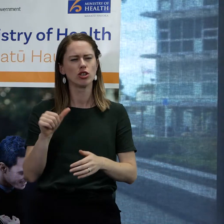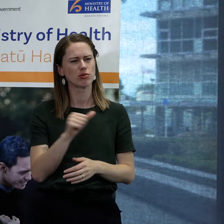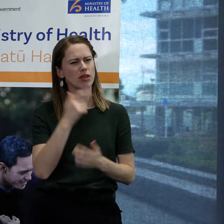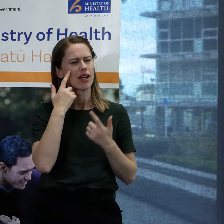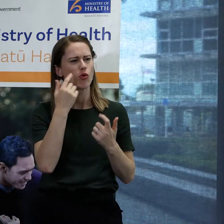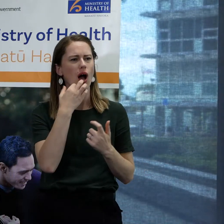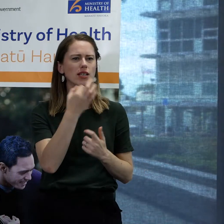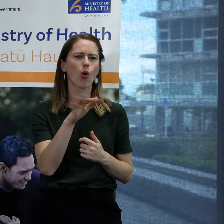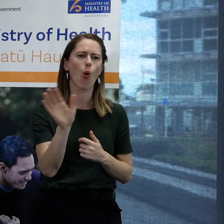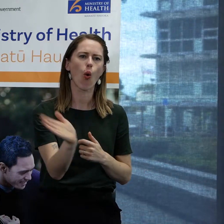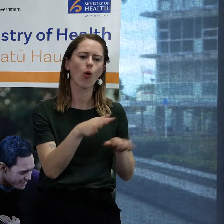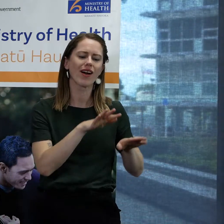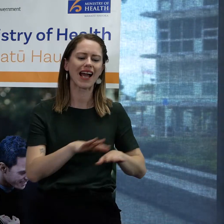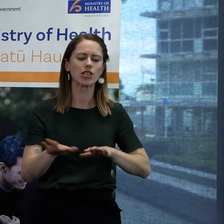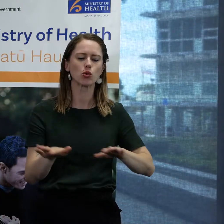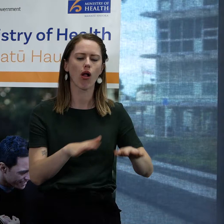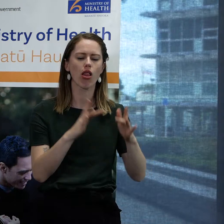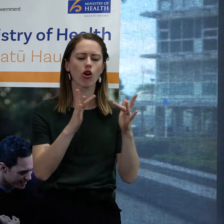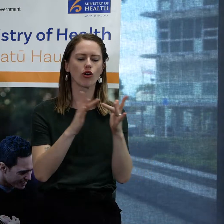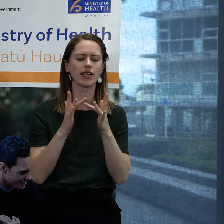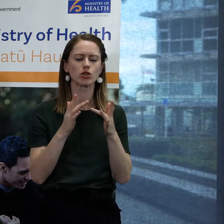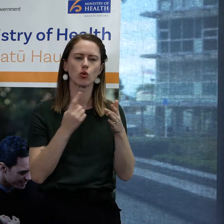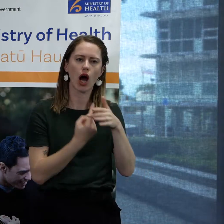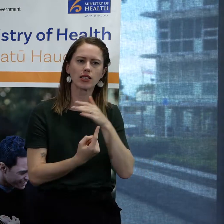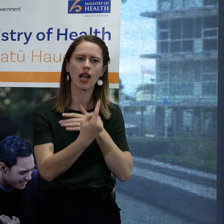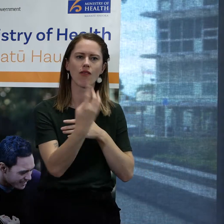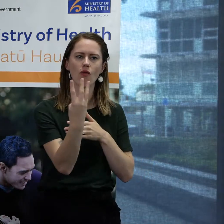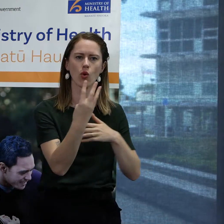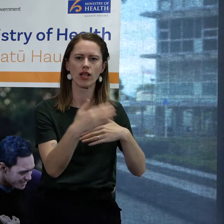to self-isolate for the full 14 days and return to